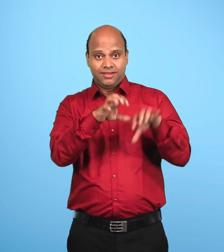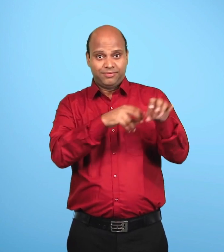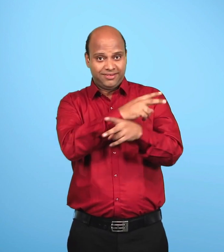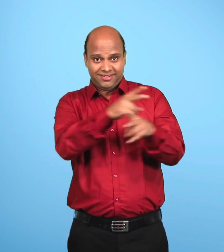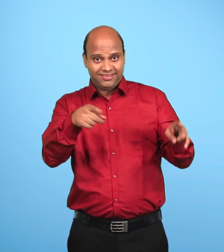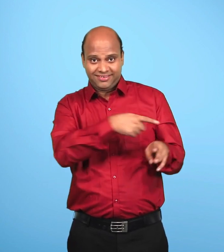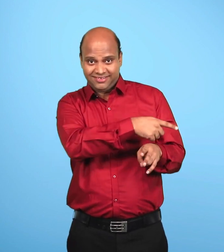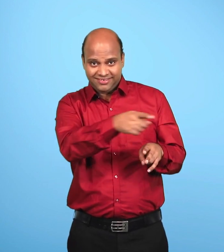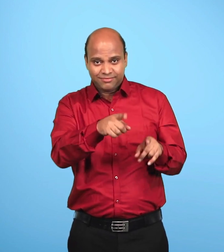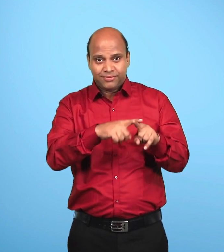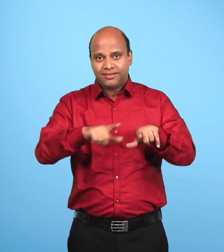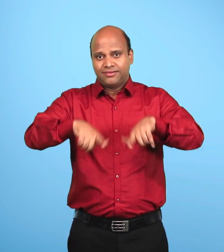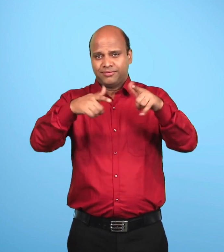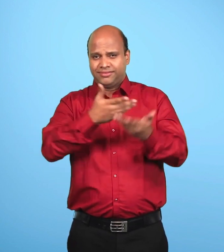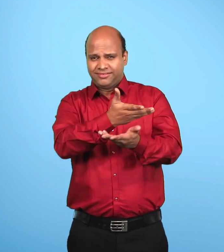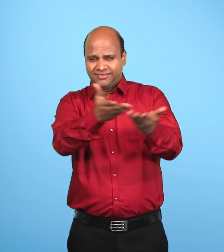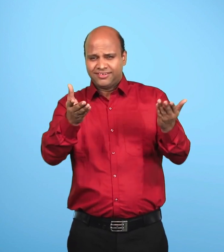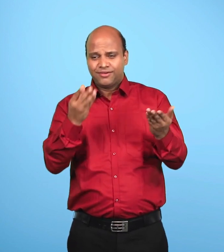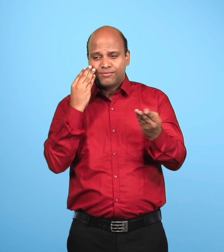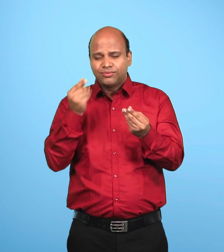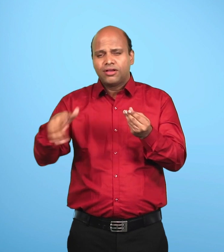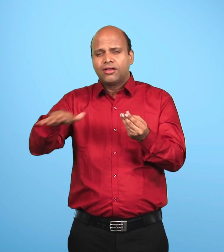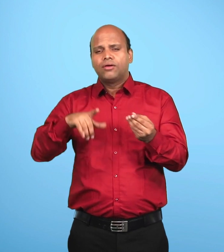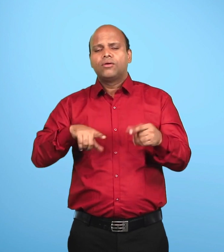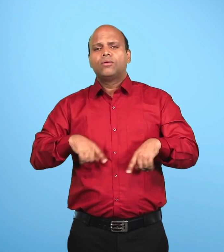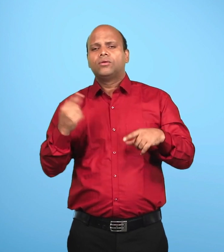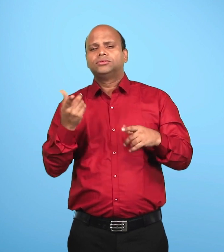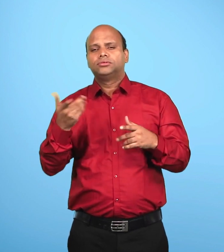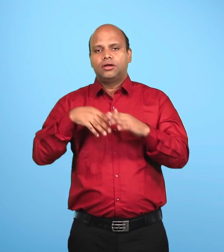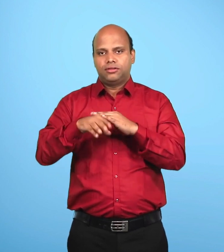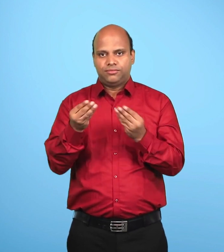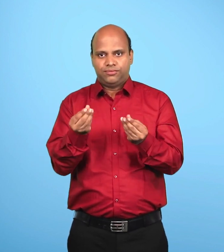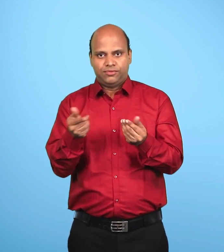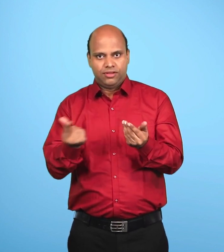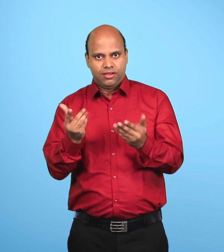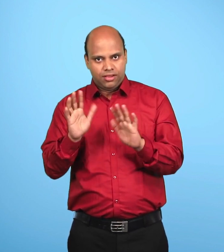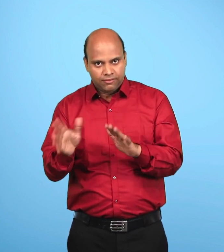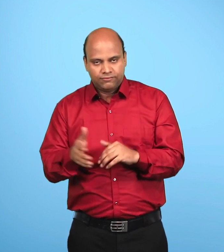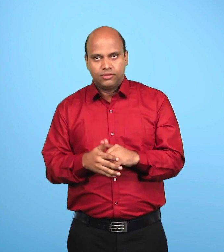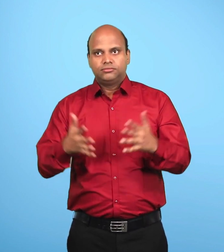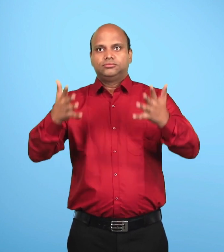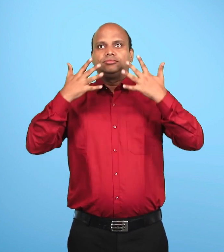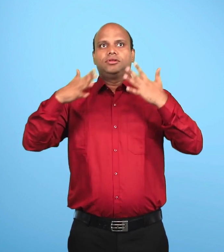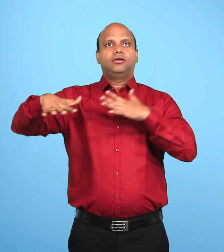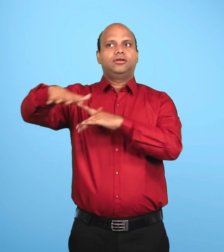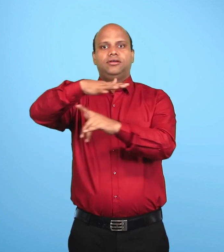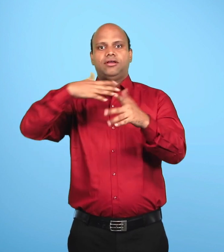The animals and plants of the desert live on the desert soil and breathe air from the surroundings.